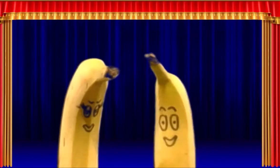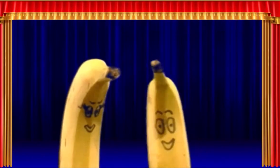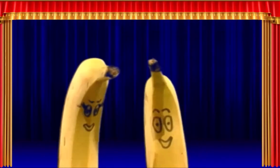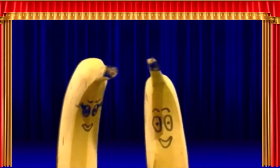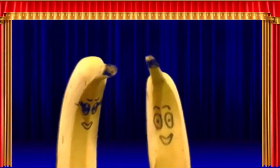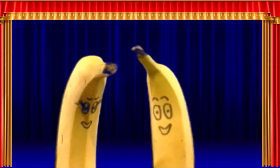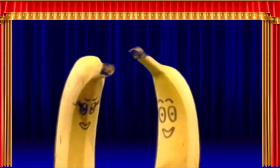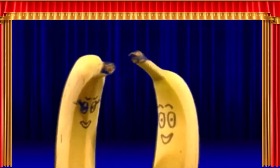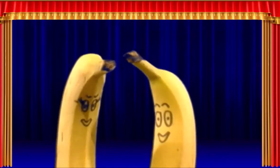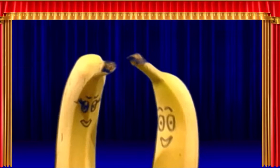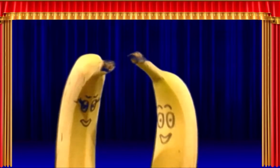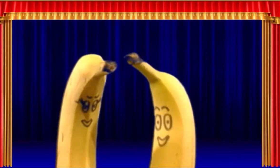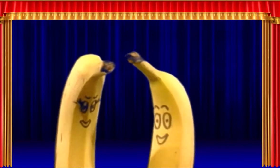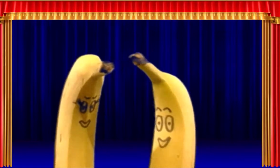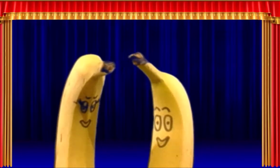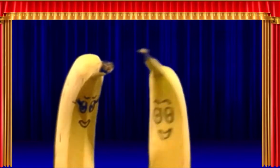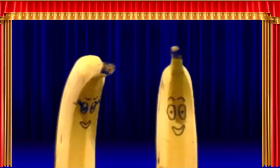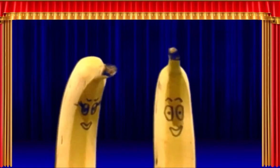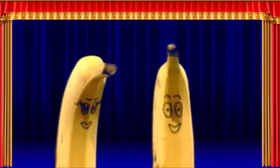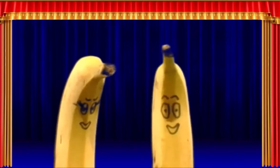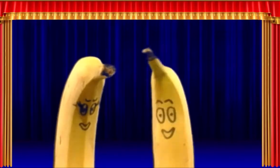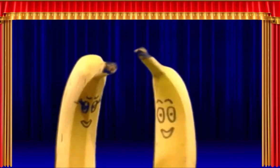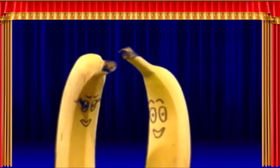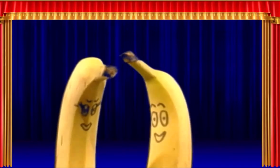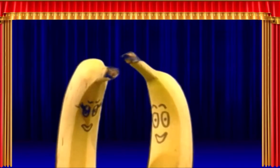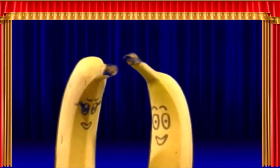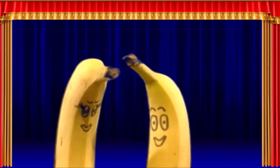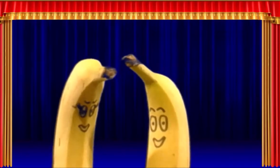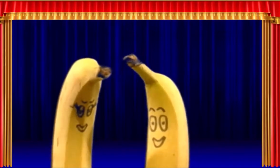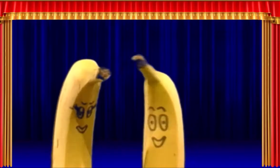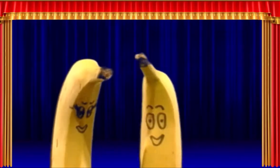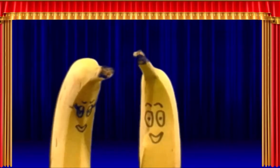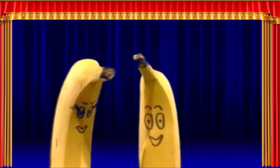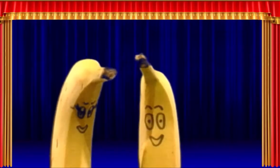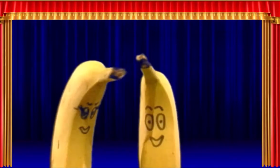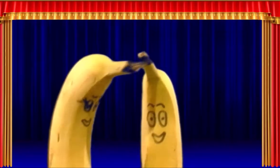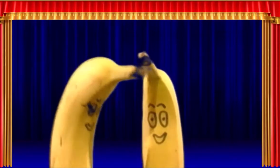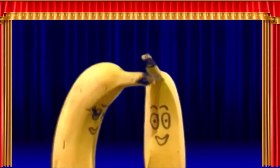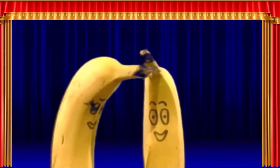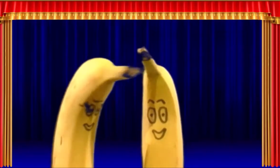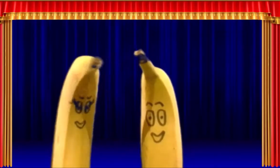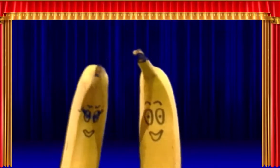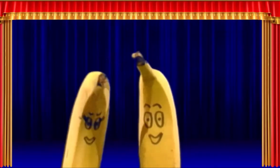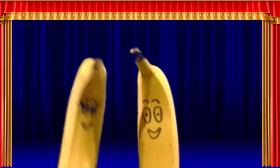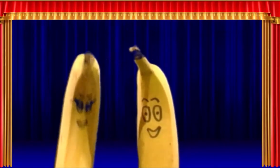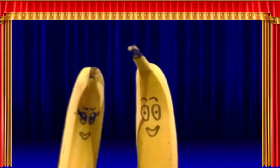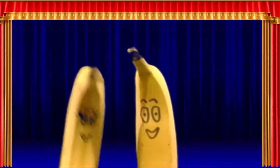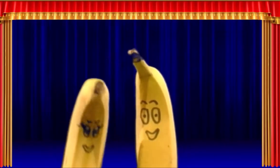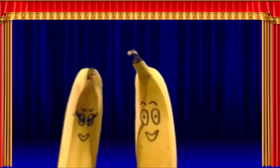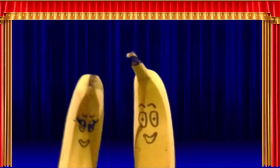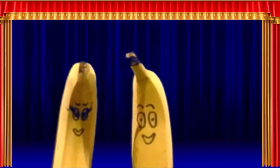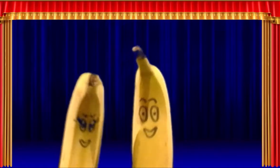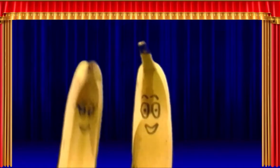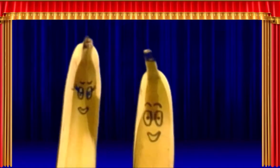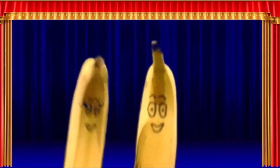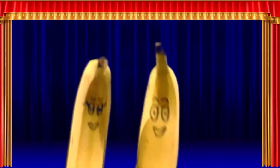I don't know. What is the difference between a fish and a piano? You can't tune a fish.